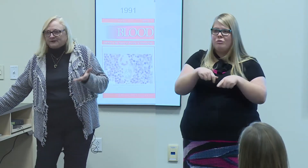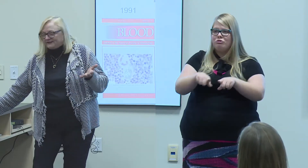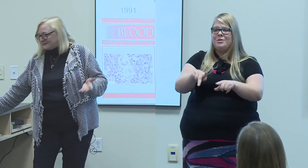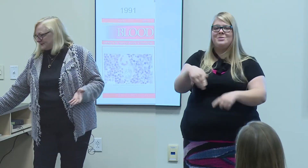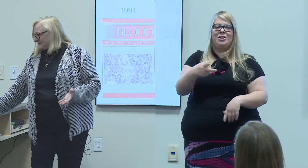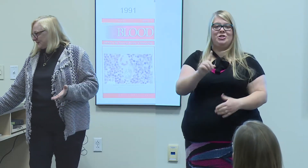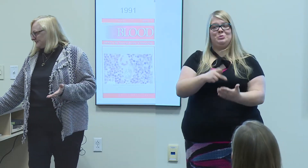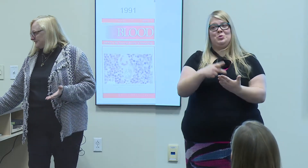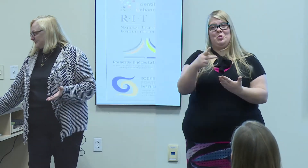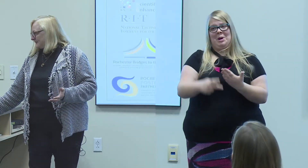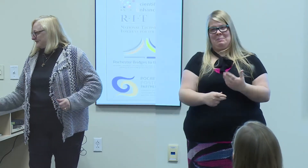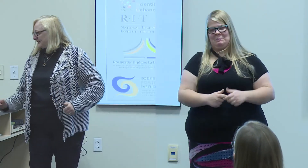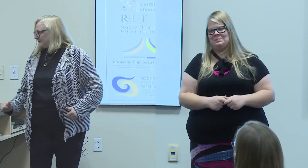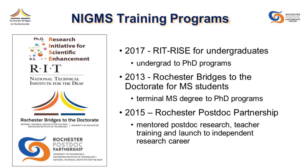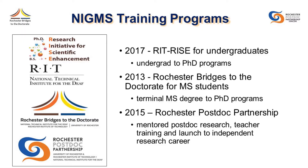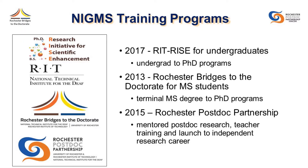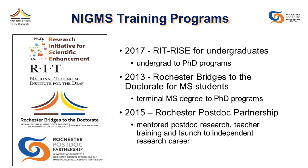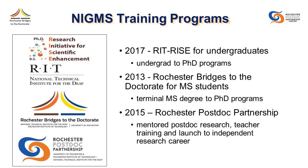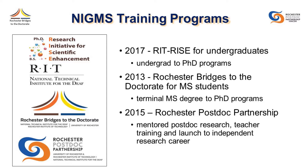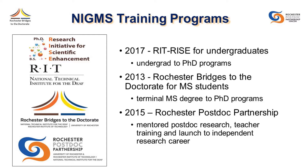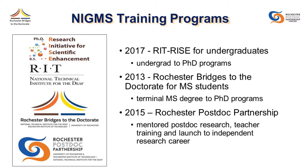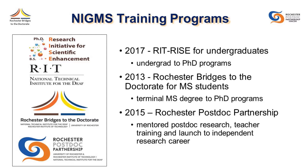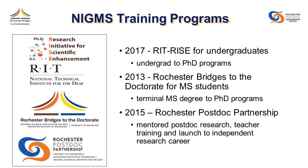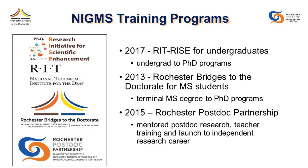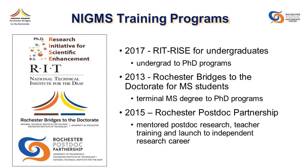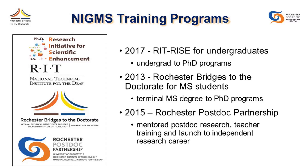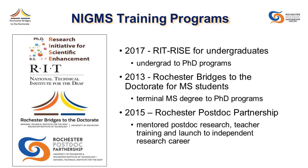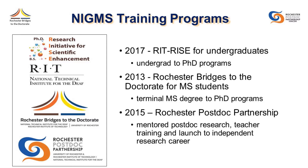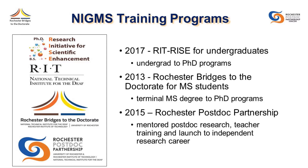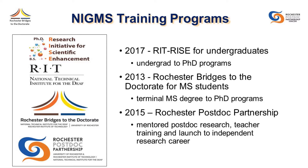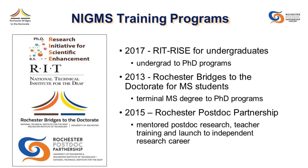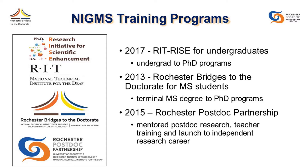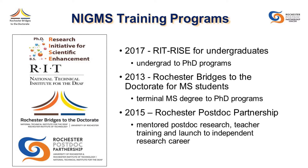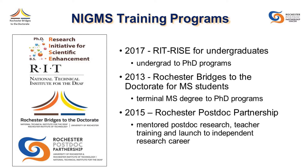helped train them in the PhD program.